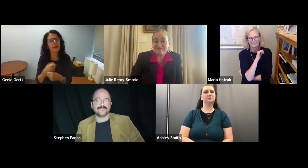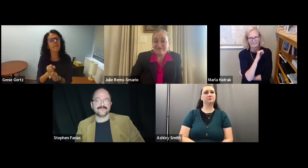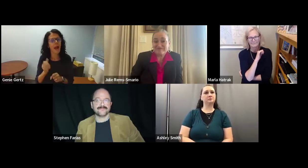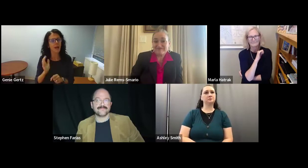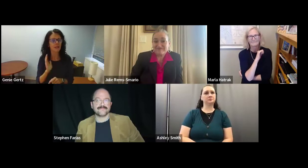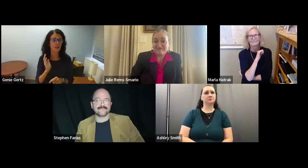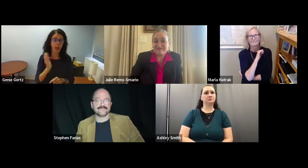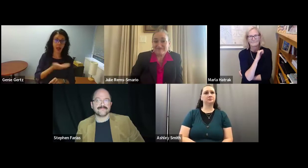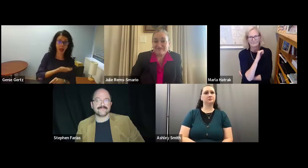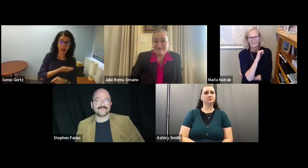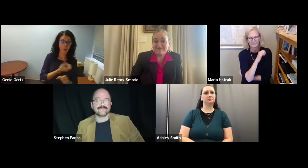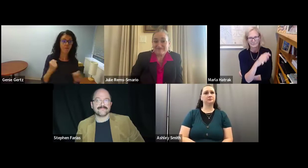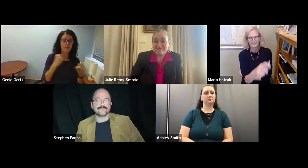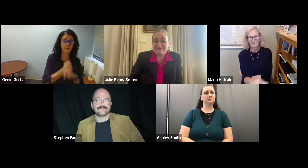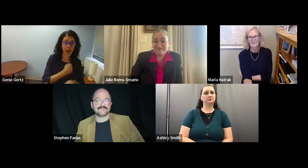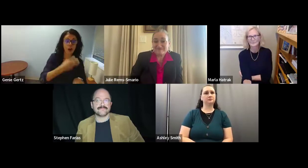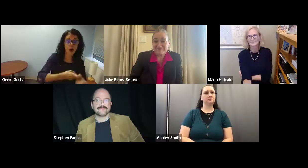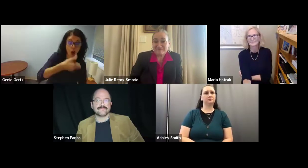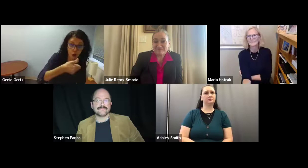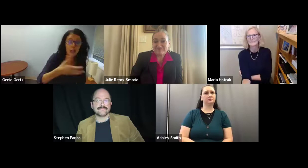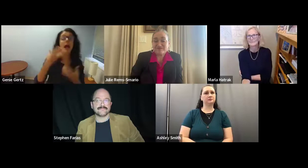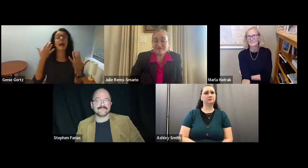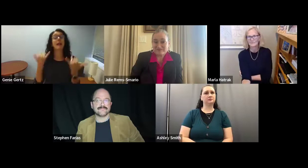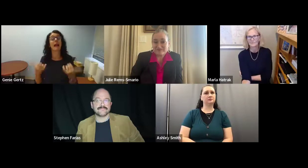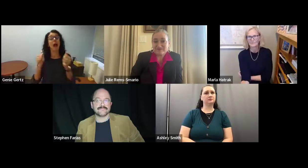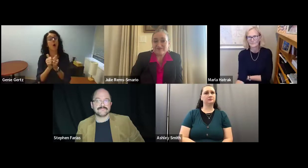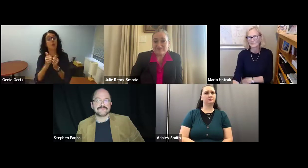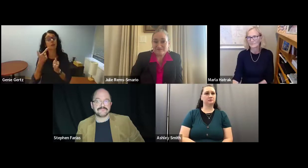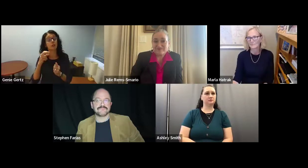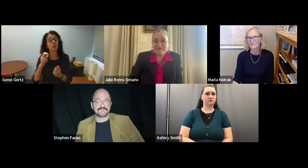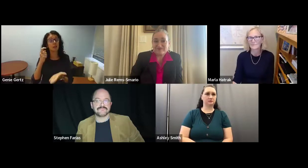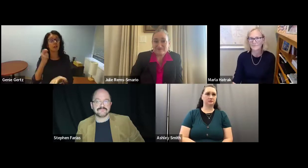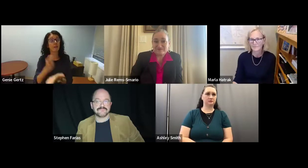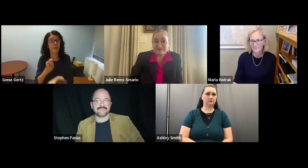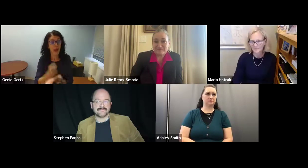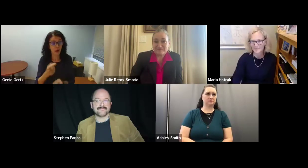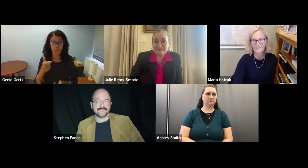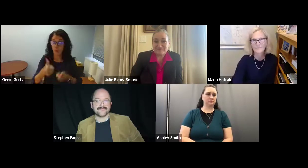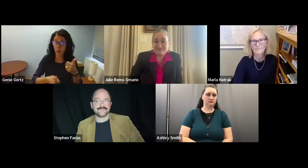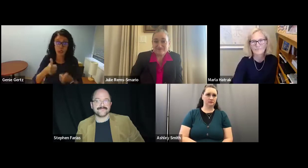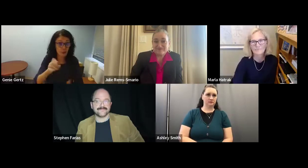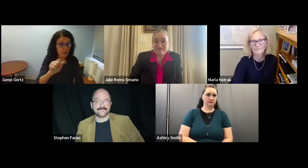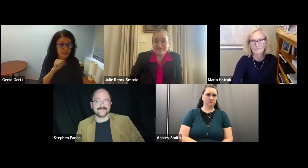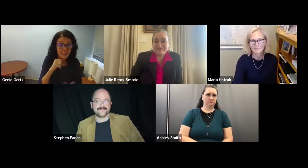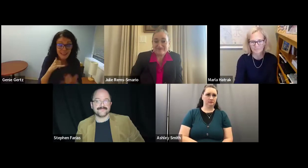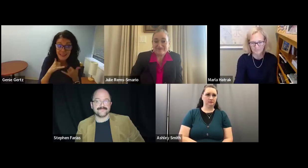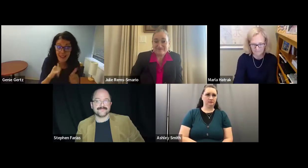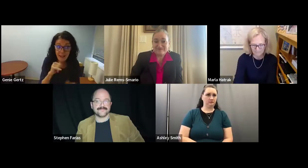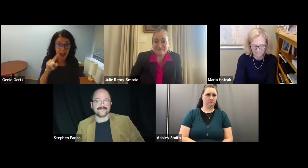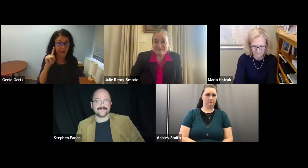hear. So it is this interference to forward progress that we see continuously over and over and over again,